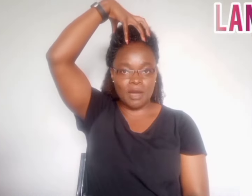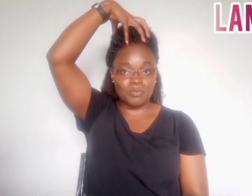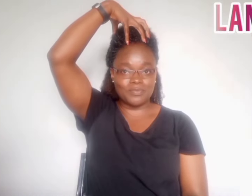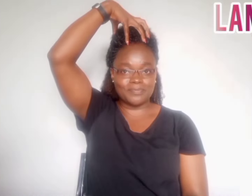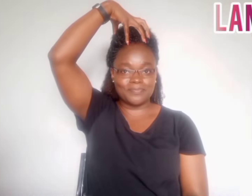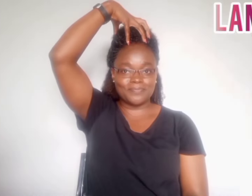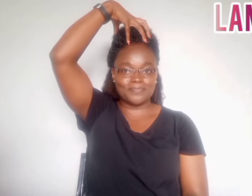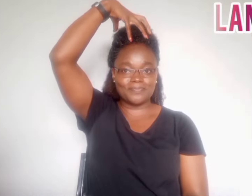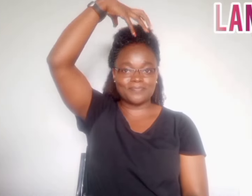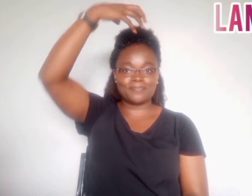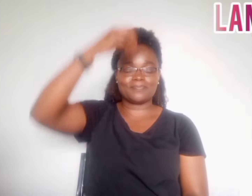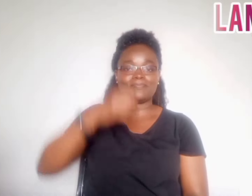Lamu.